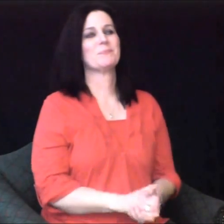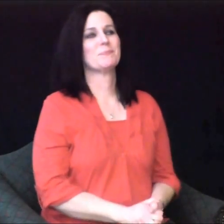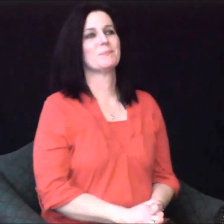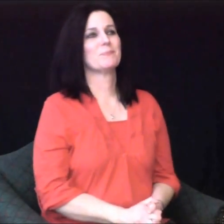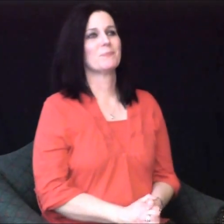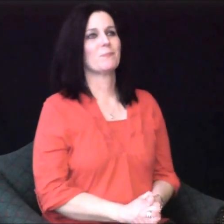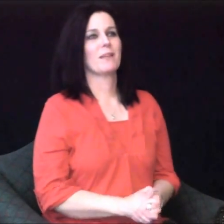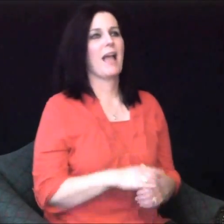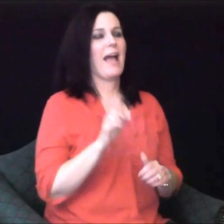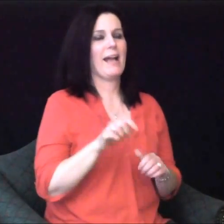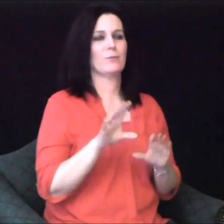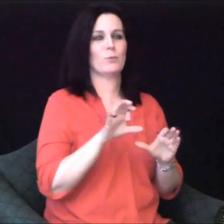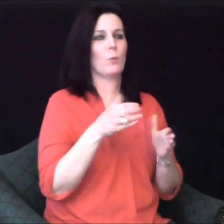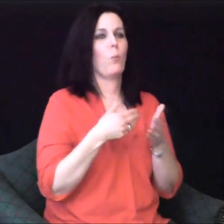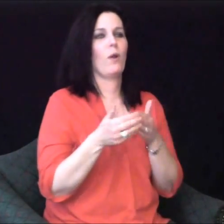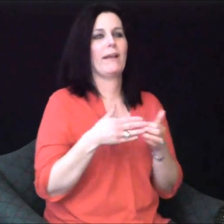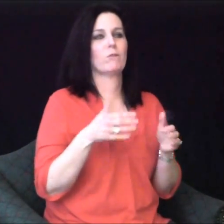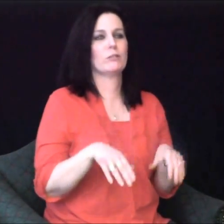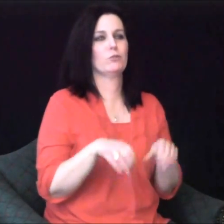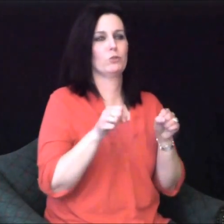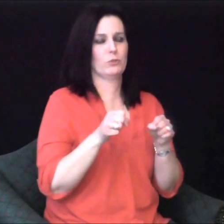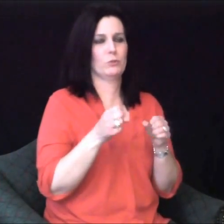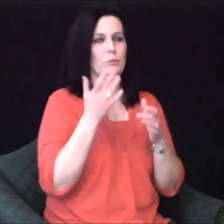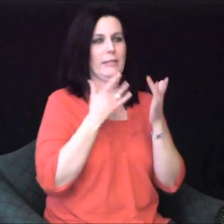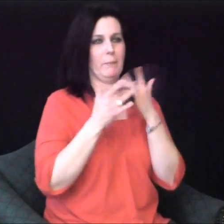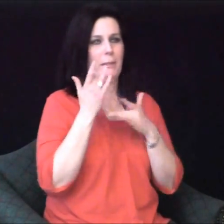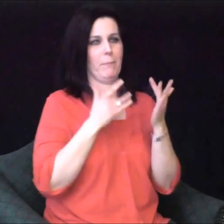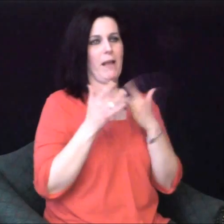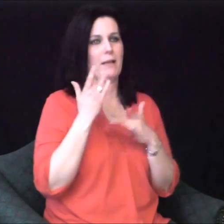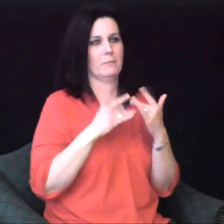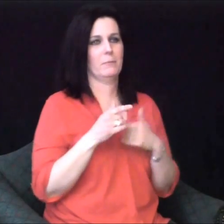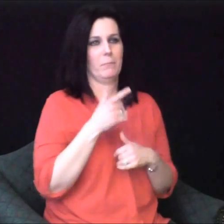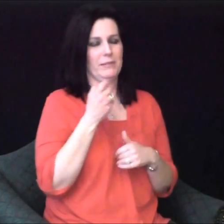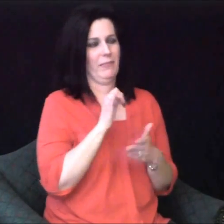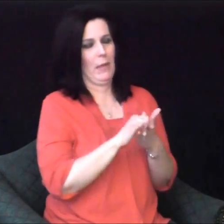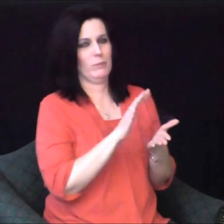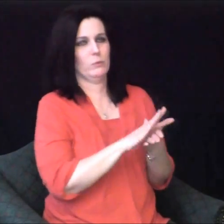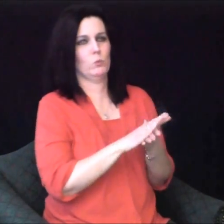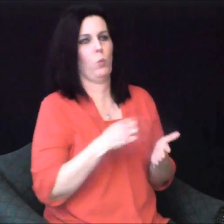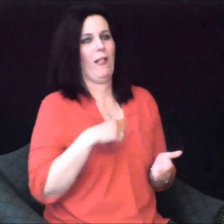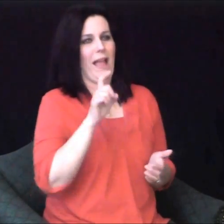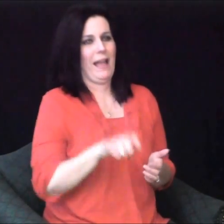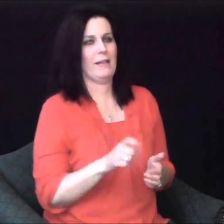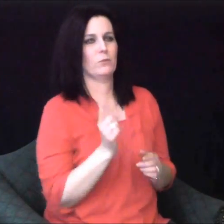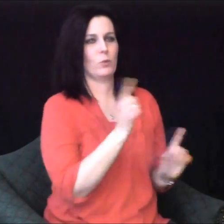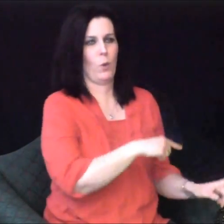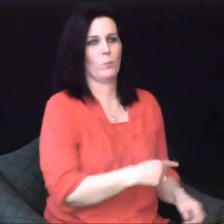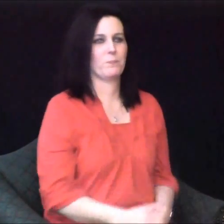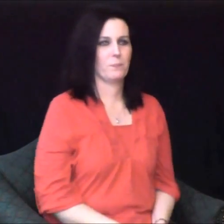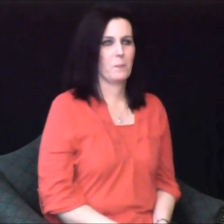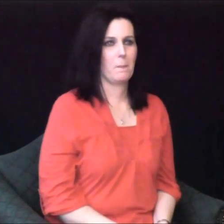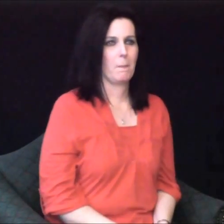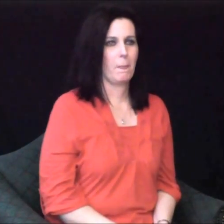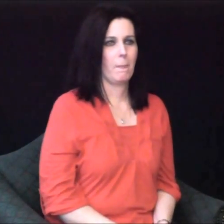whatever. I had to do whatever it took to get by because I had to go to that